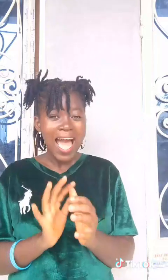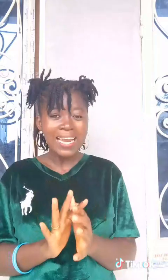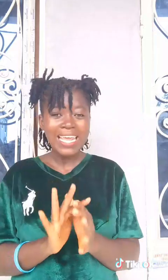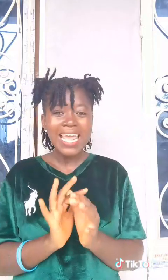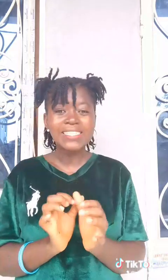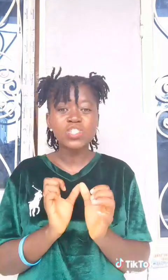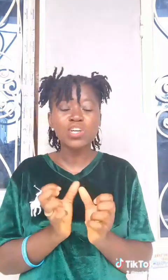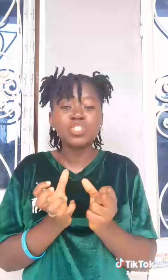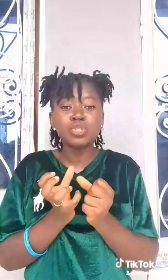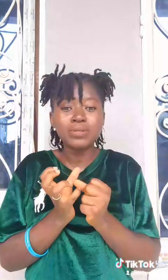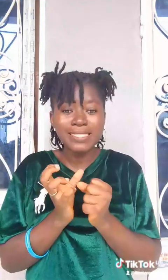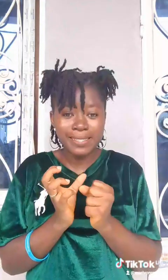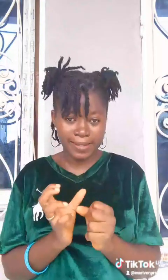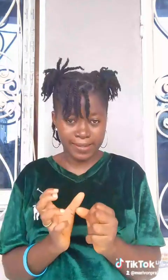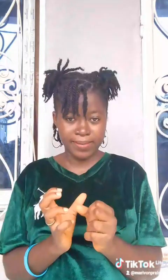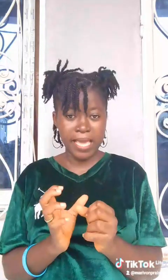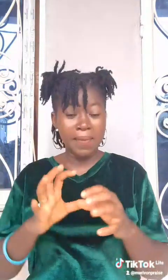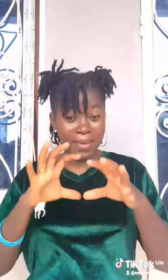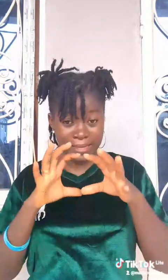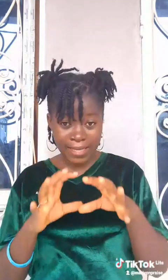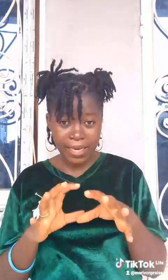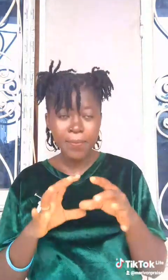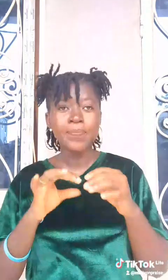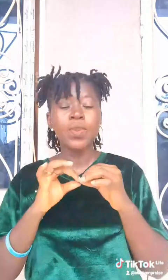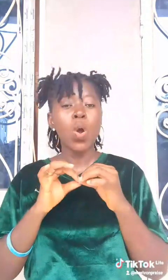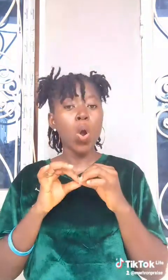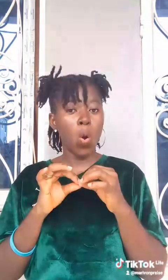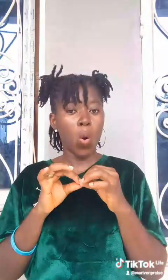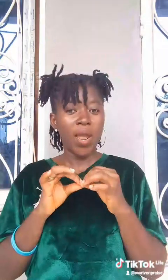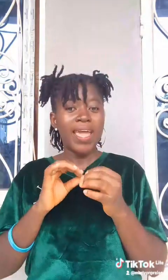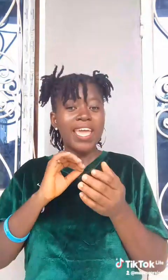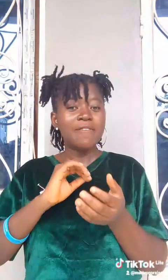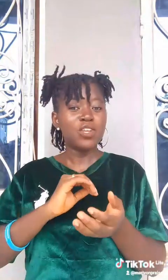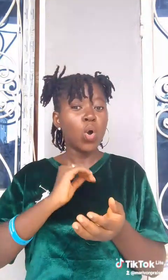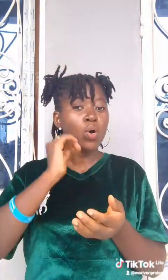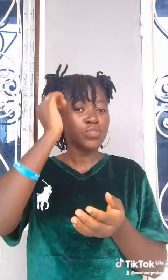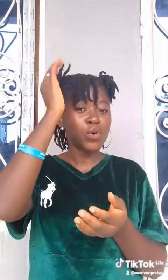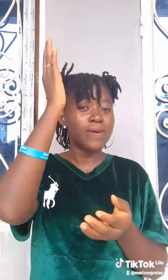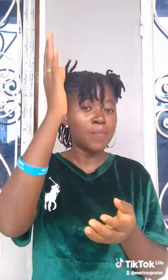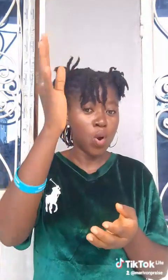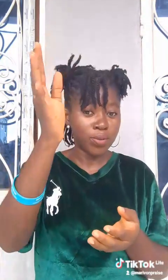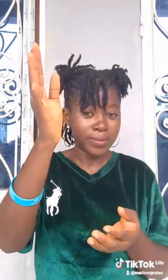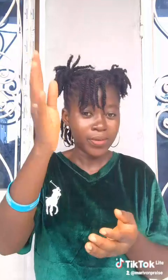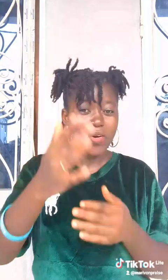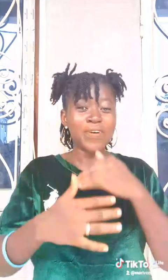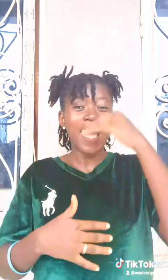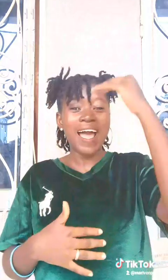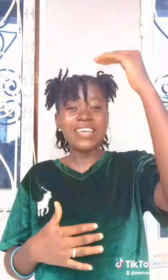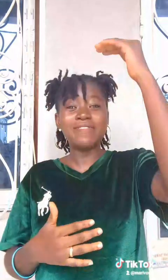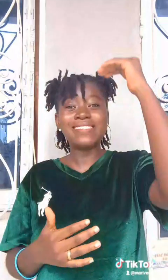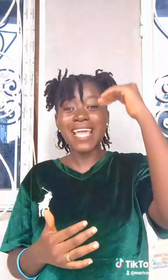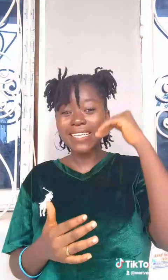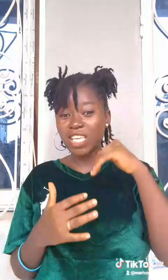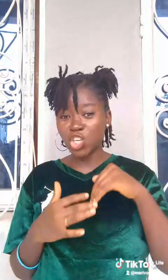and it's not treated immediately, or if it goes overboard, overhand, if it stays in